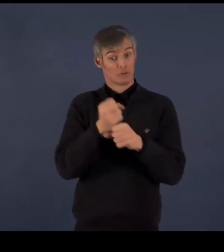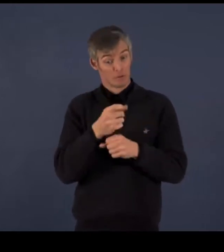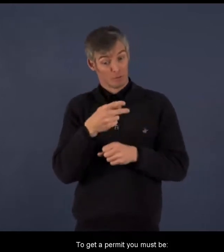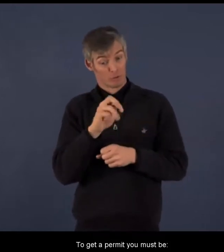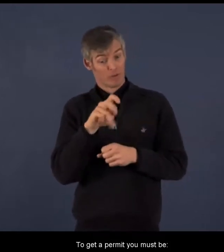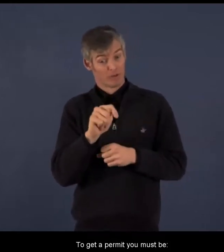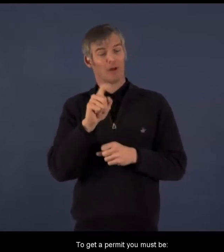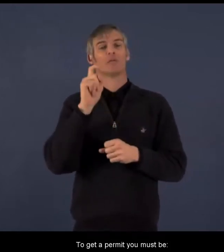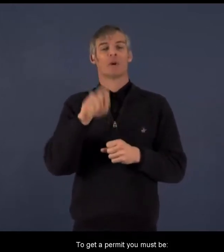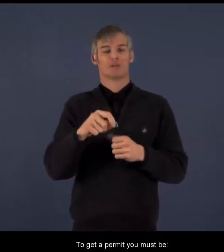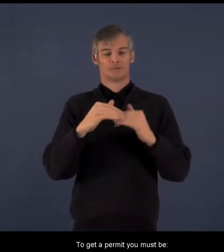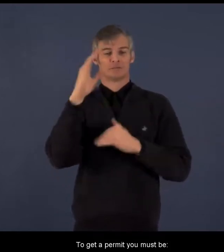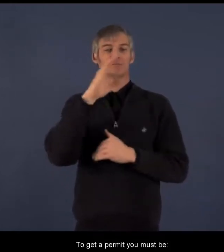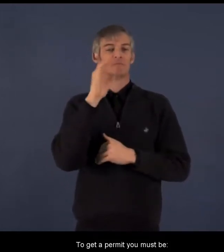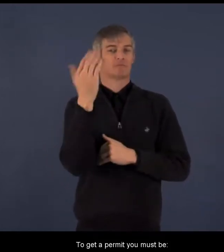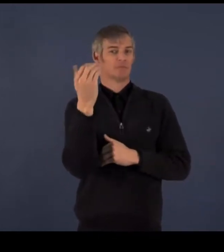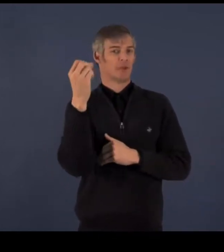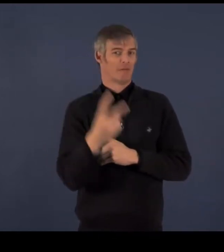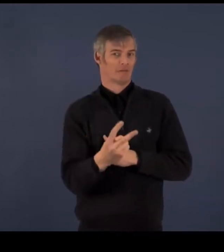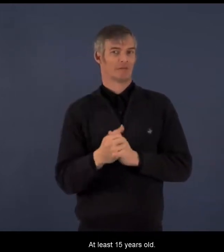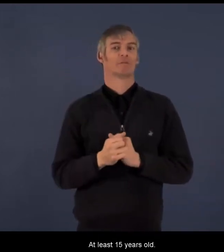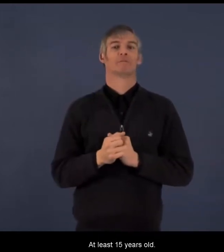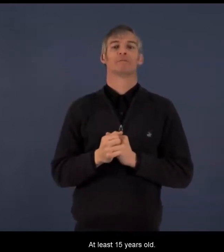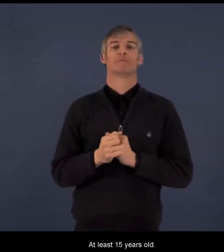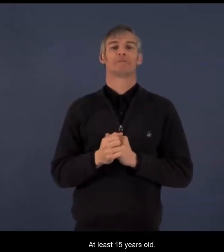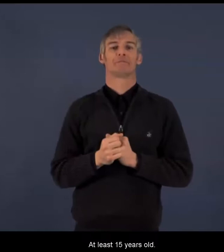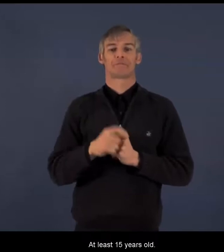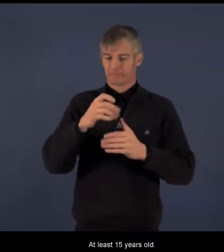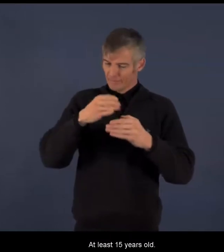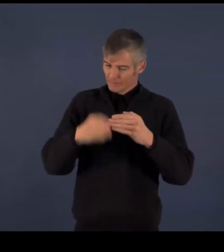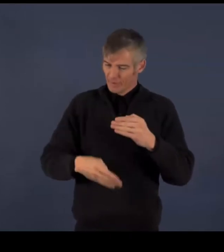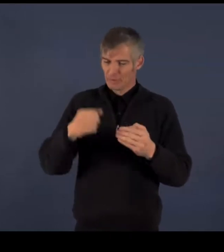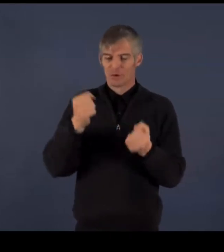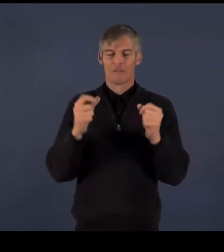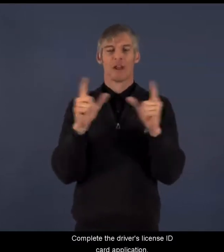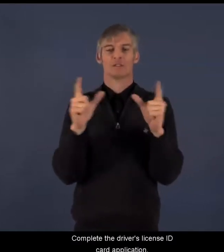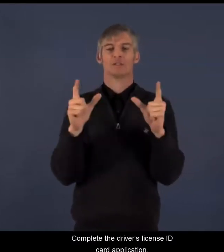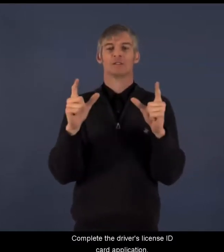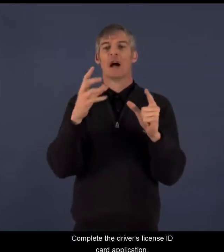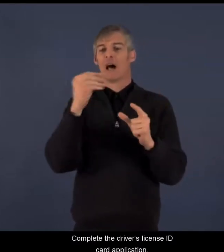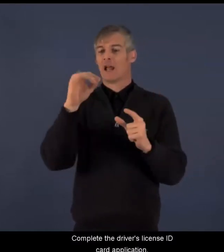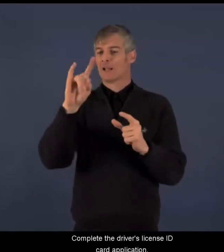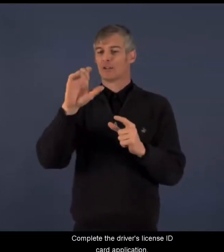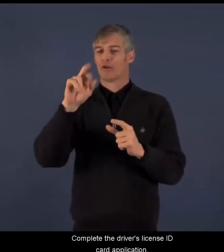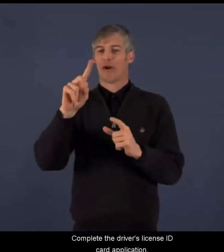To get a permit, you must be at least 15 years old, complete the driver's license ID